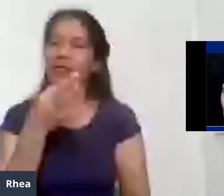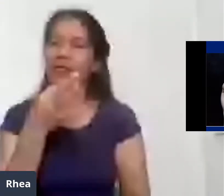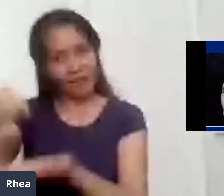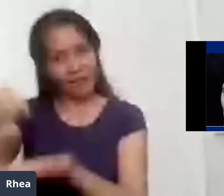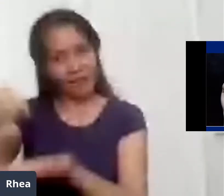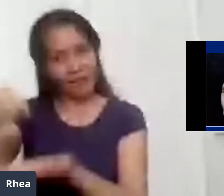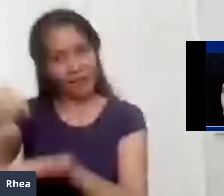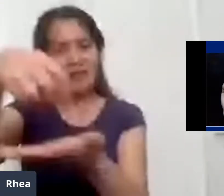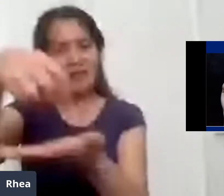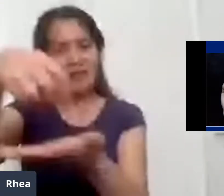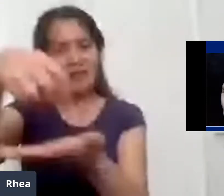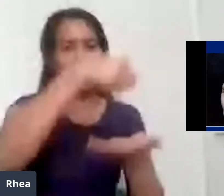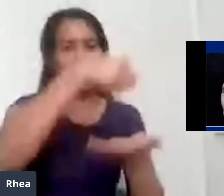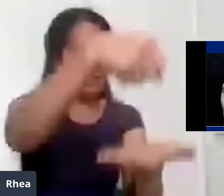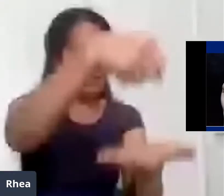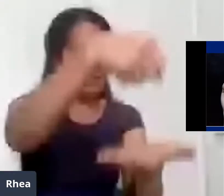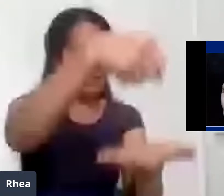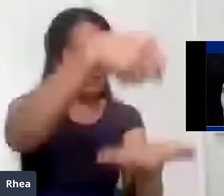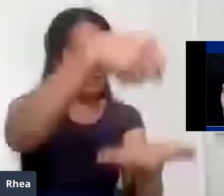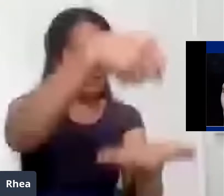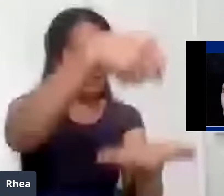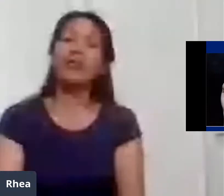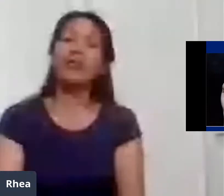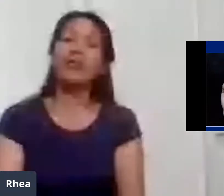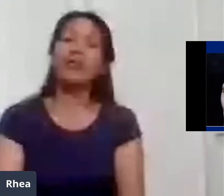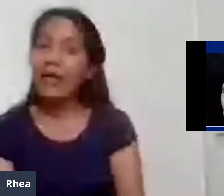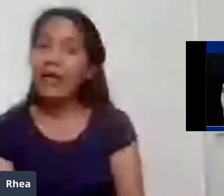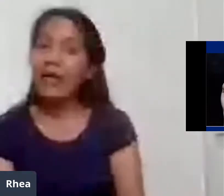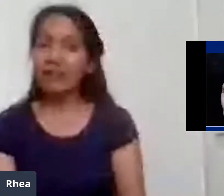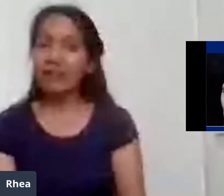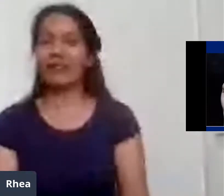food. That relief goods.